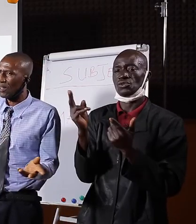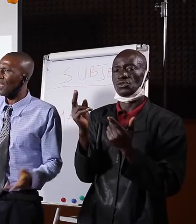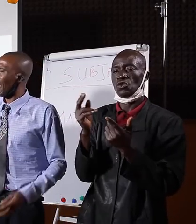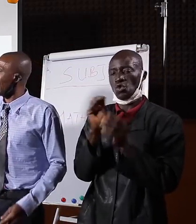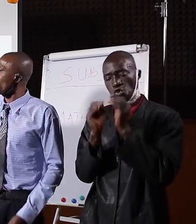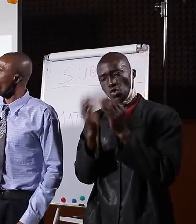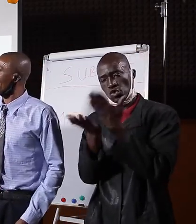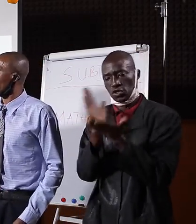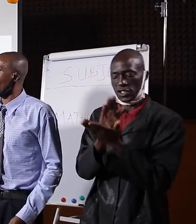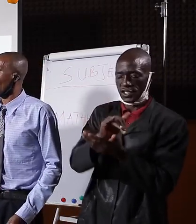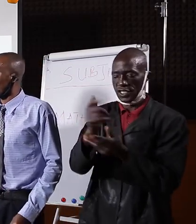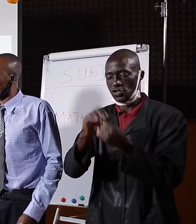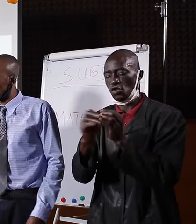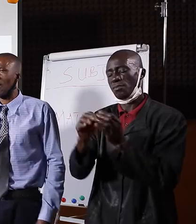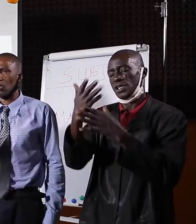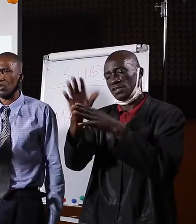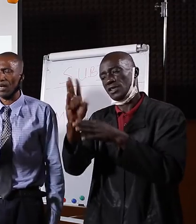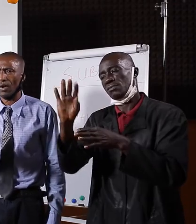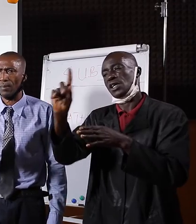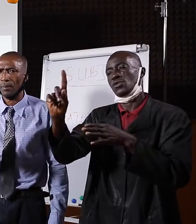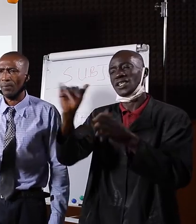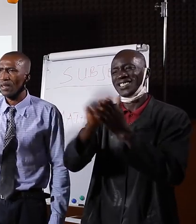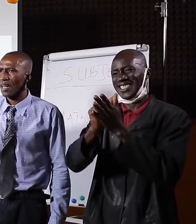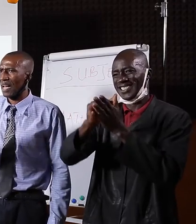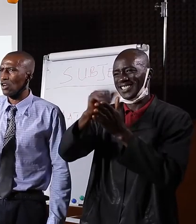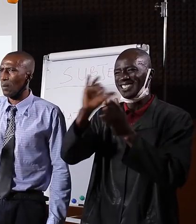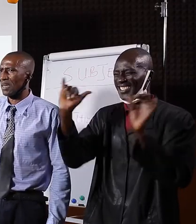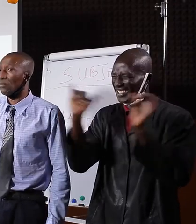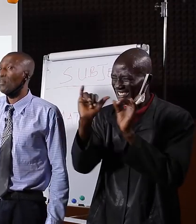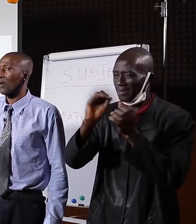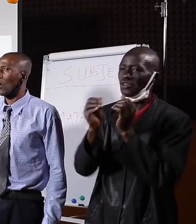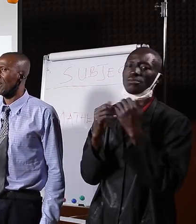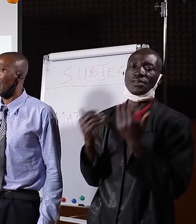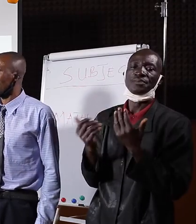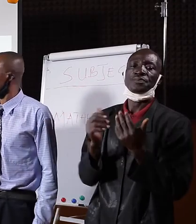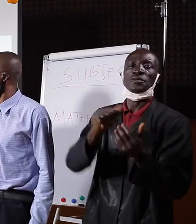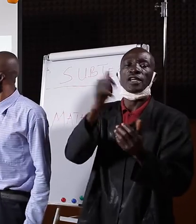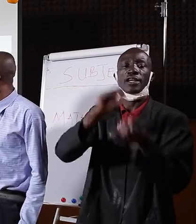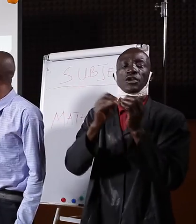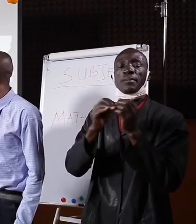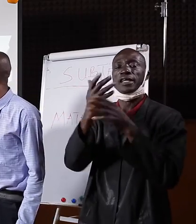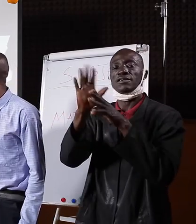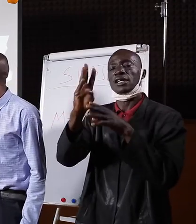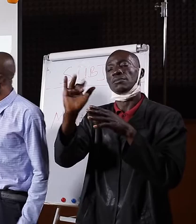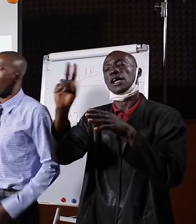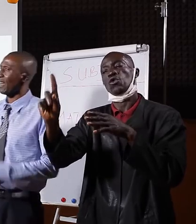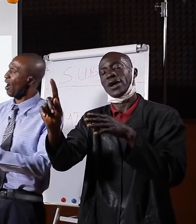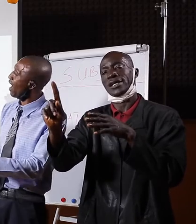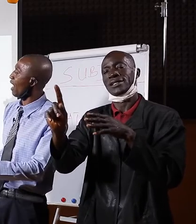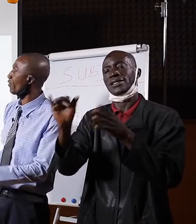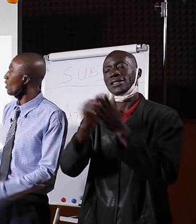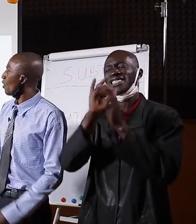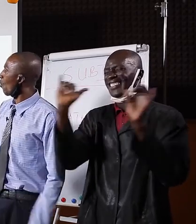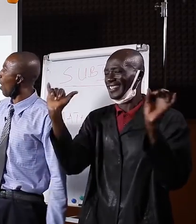alternatively, any number divided by 1, the answer equals to that number. Any number divided by 1, the answer equals to that number. So I